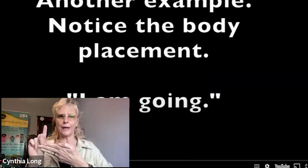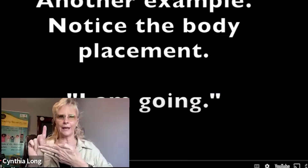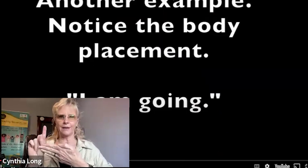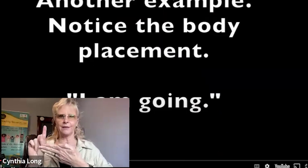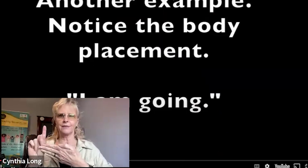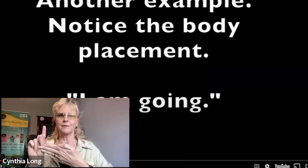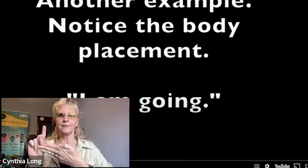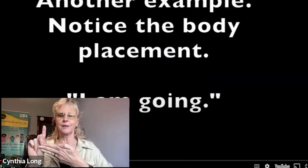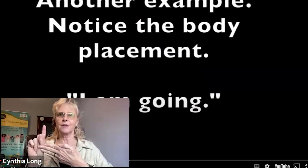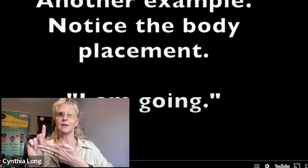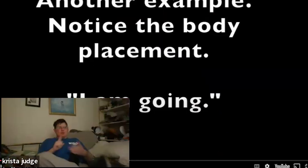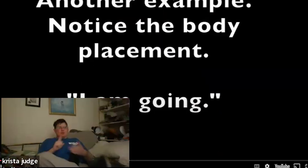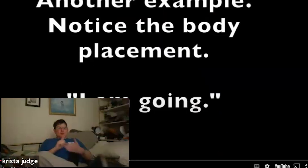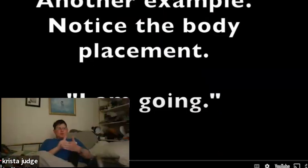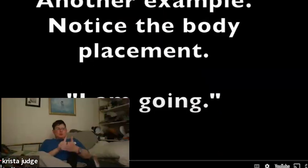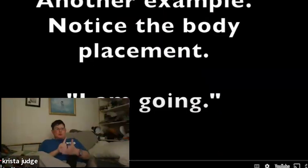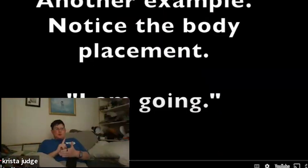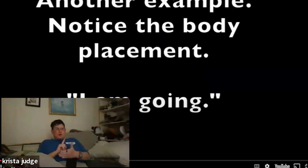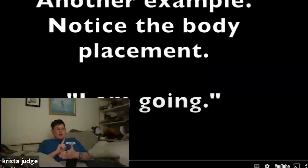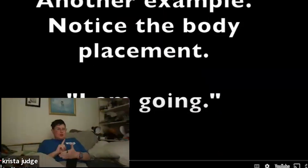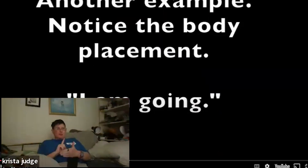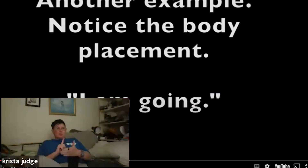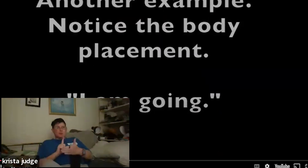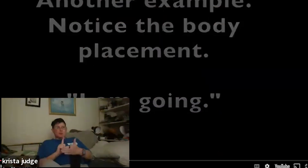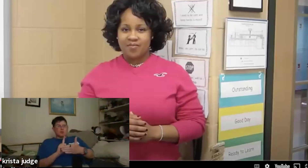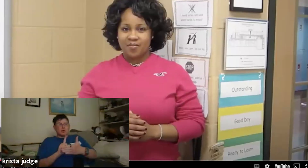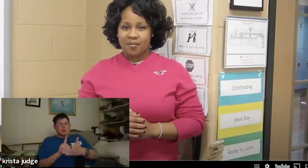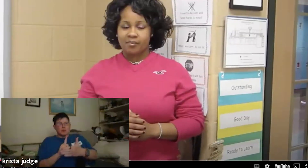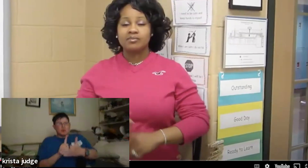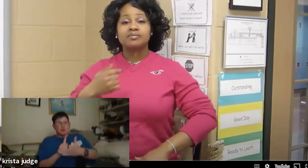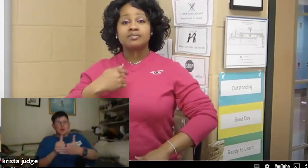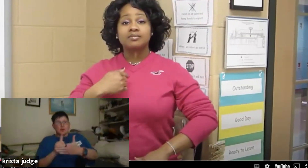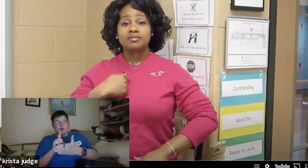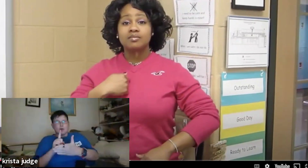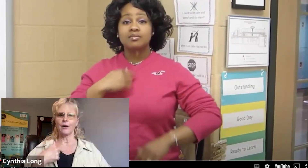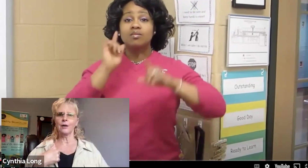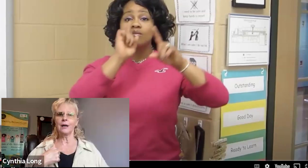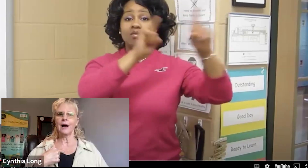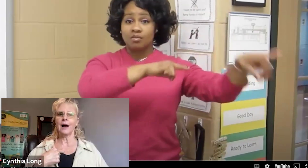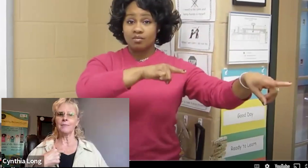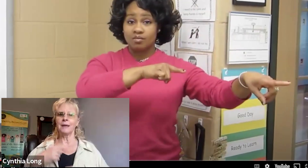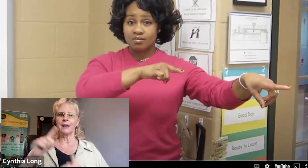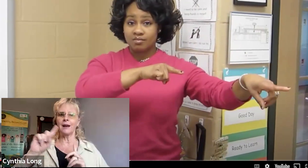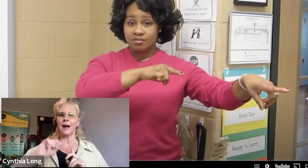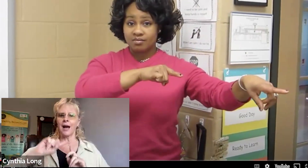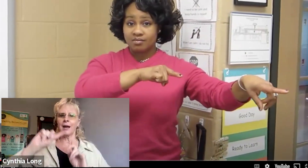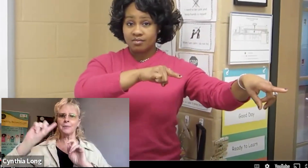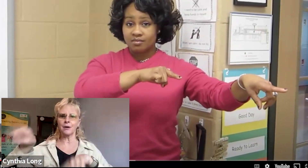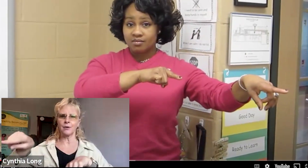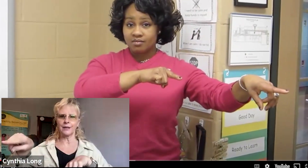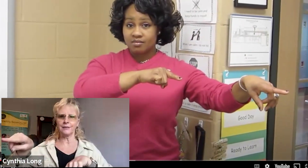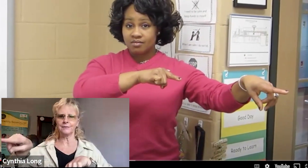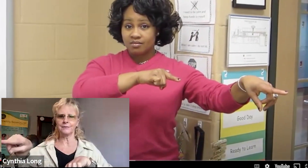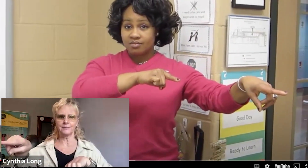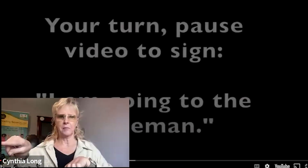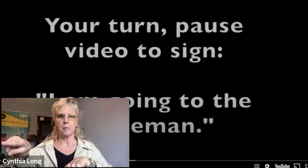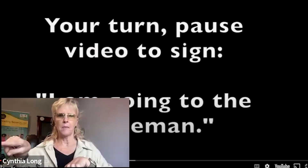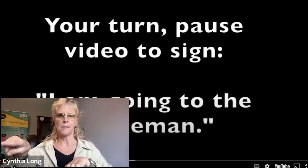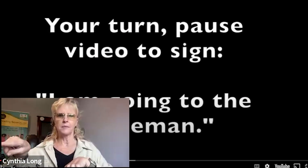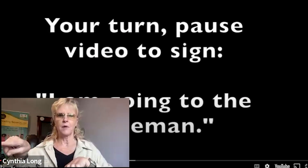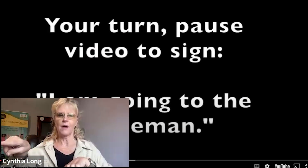stands for week, okay? And your body is straight. So me, Okay. I'm